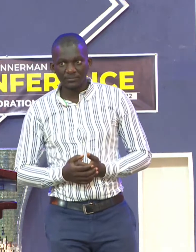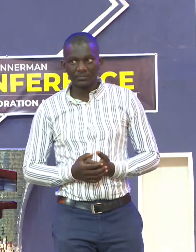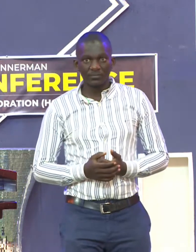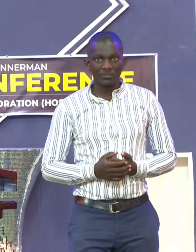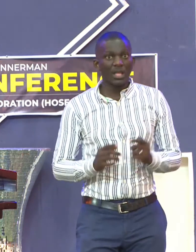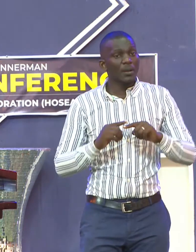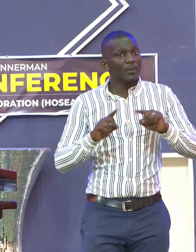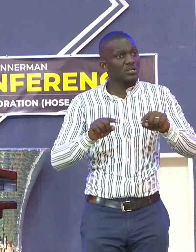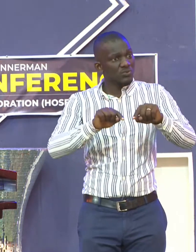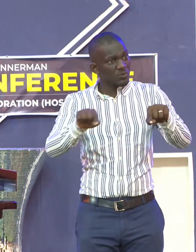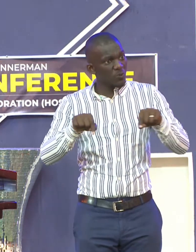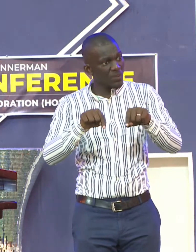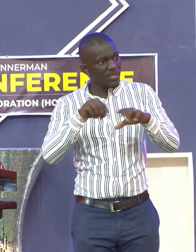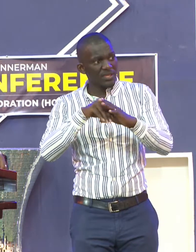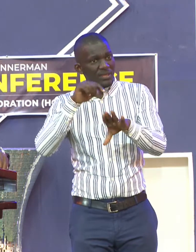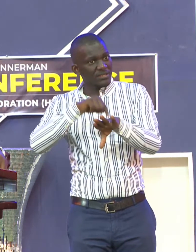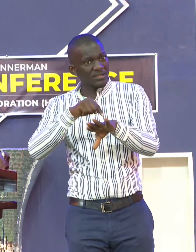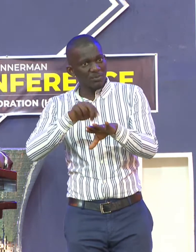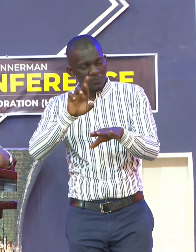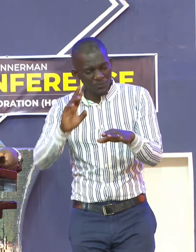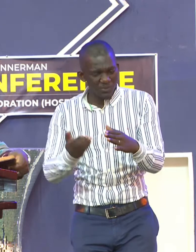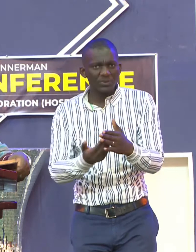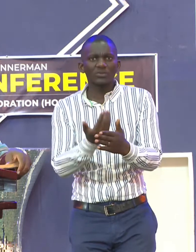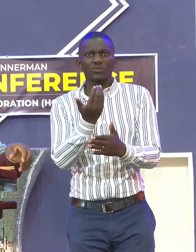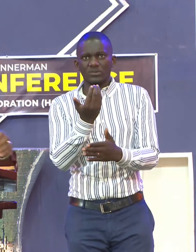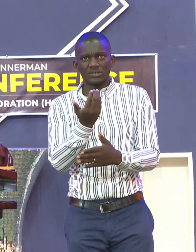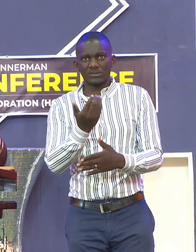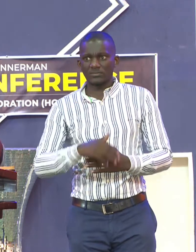But we are in a time of being